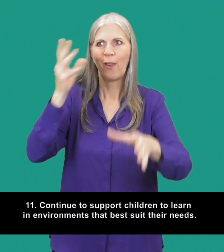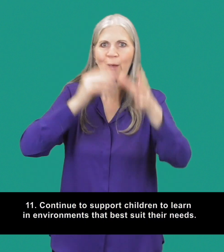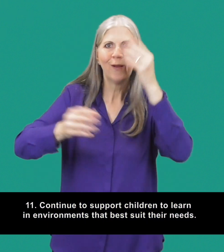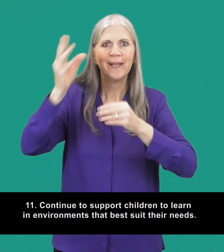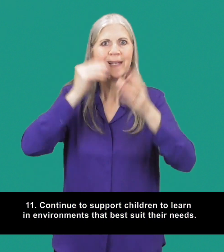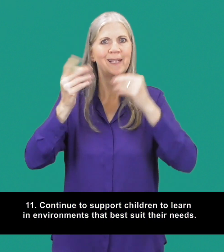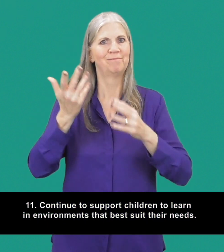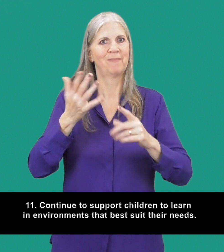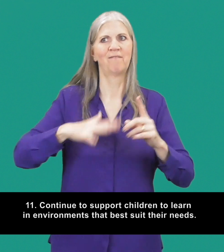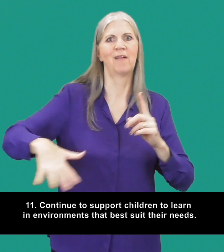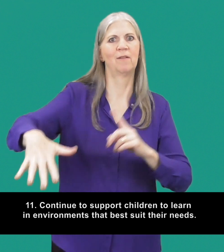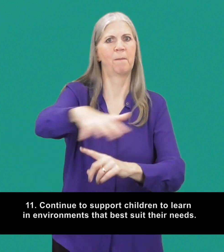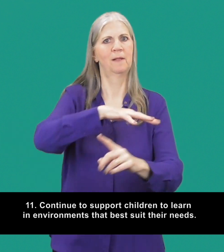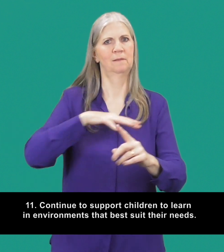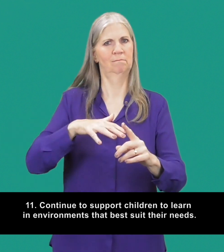needs.